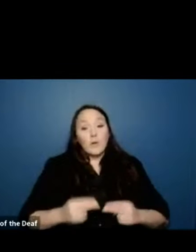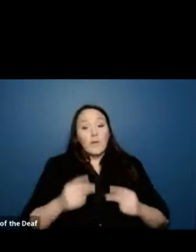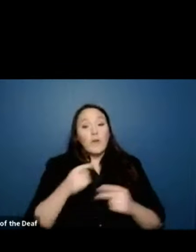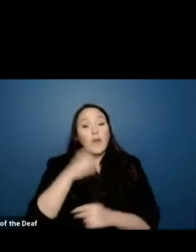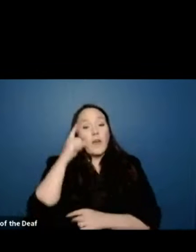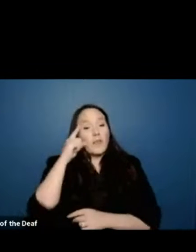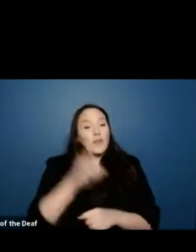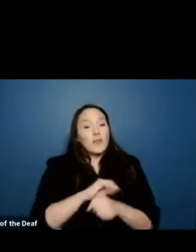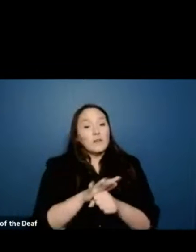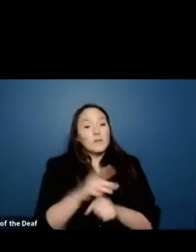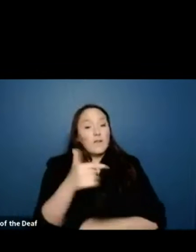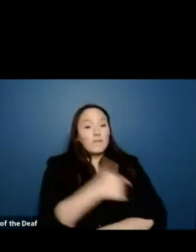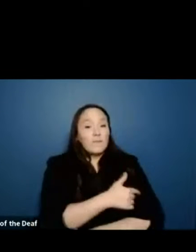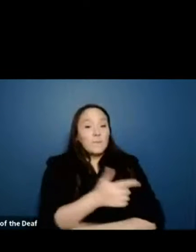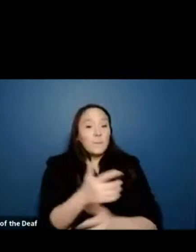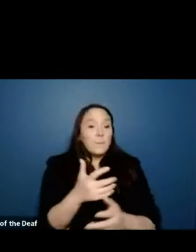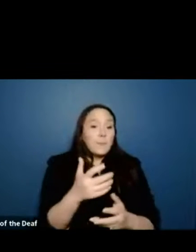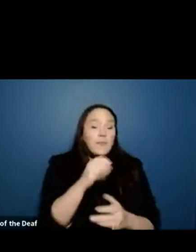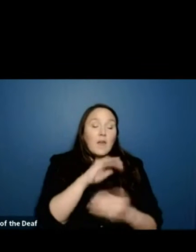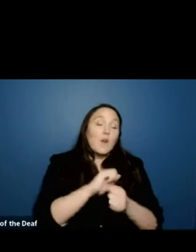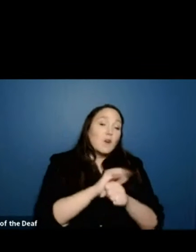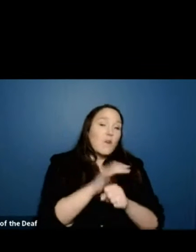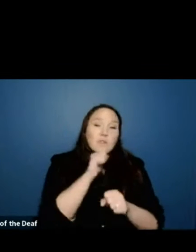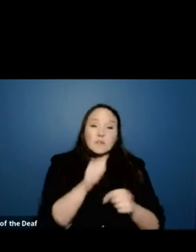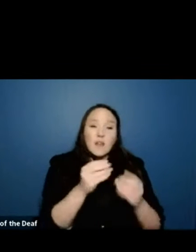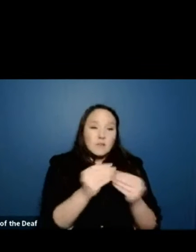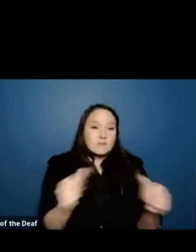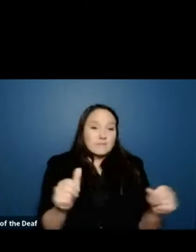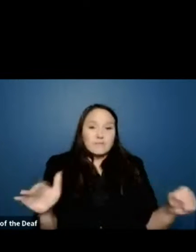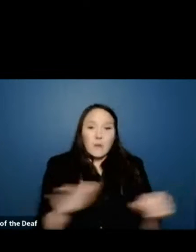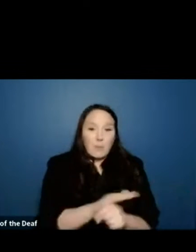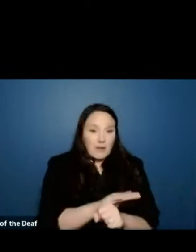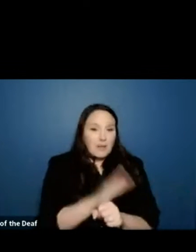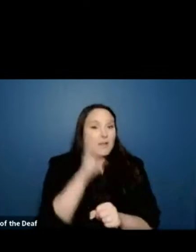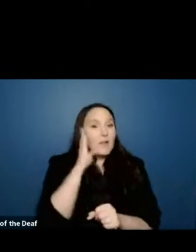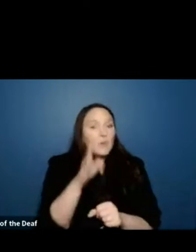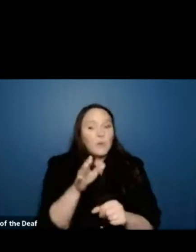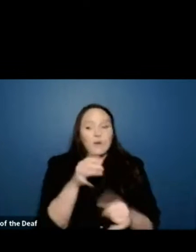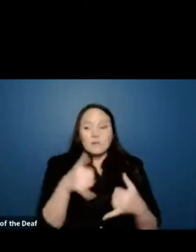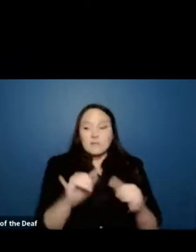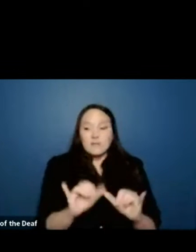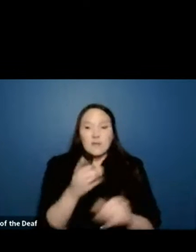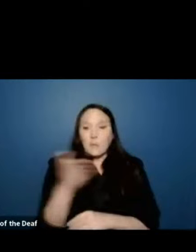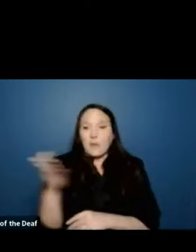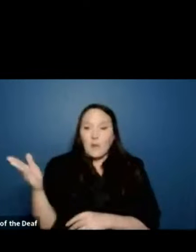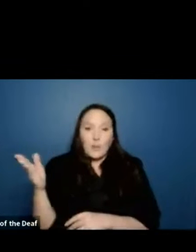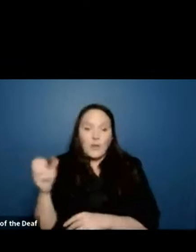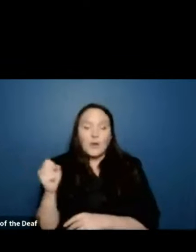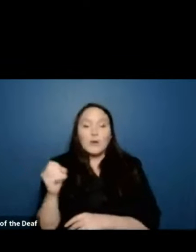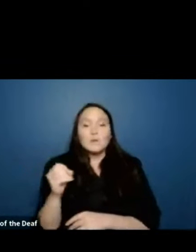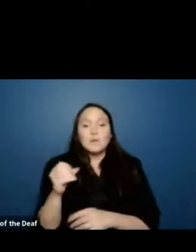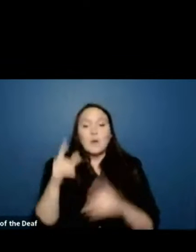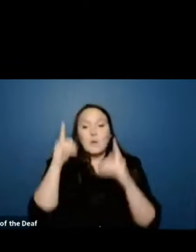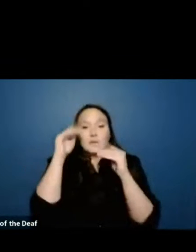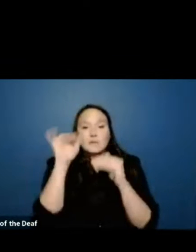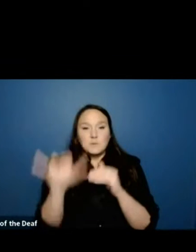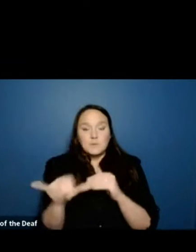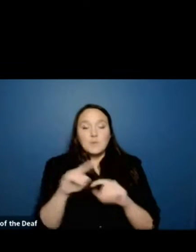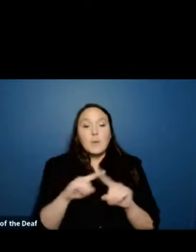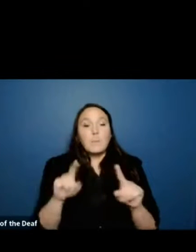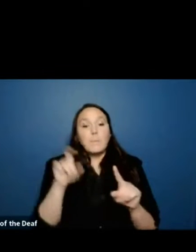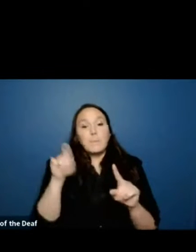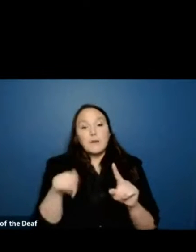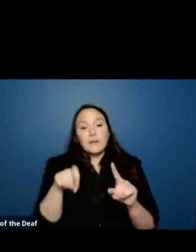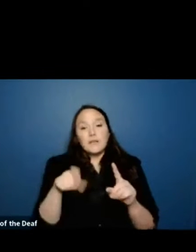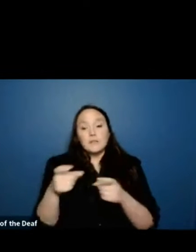think COVID-19 is not going to go away completely. I think that it's going to be out there. And so we need to kind of keep that expectation there, but it needs to be at